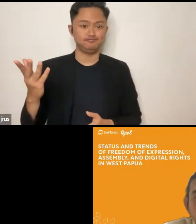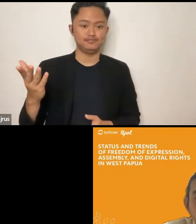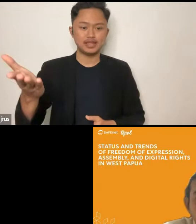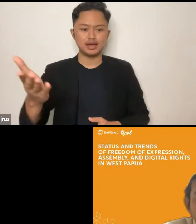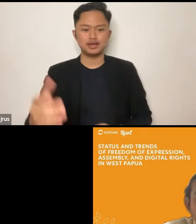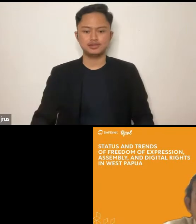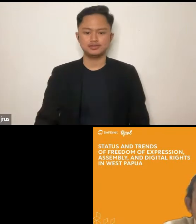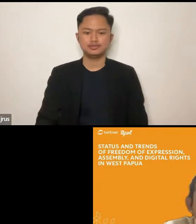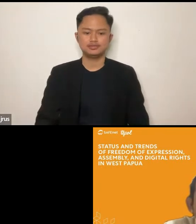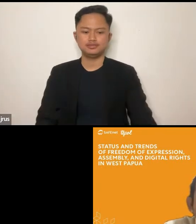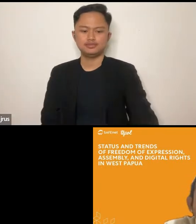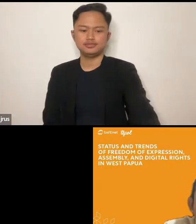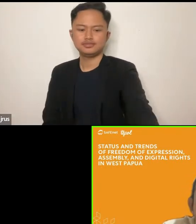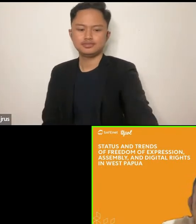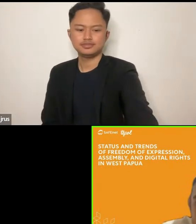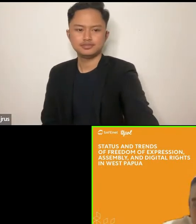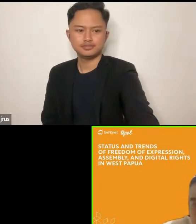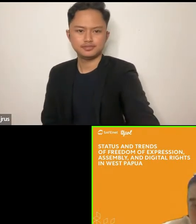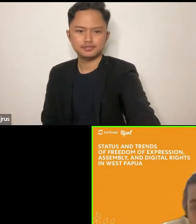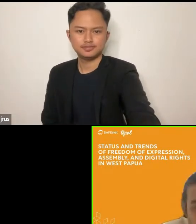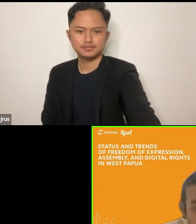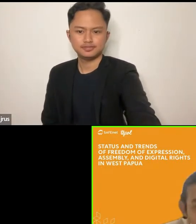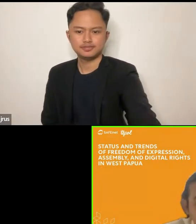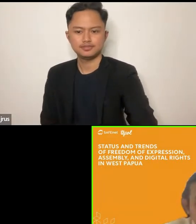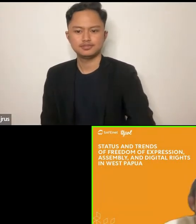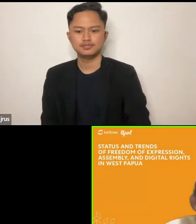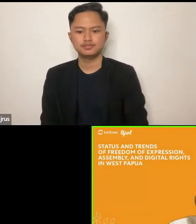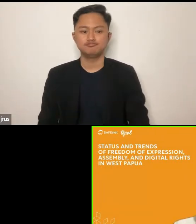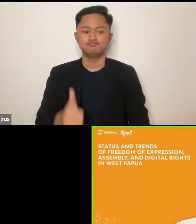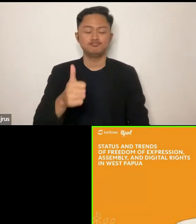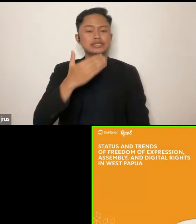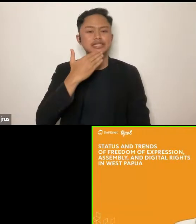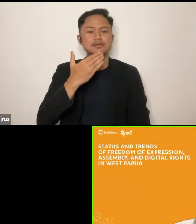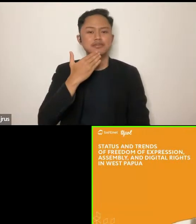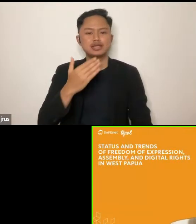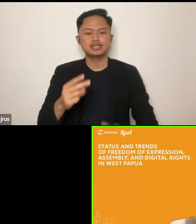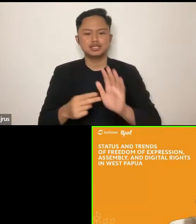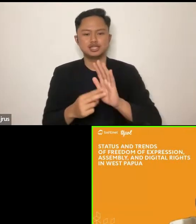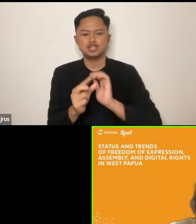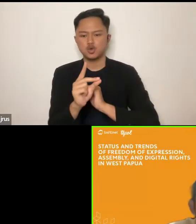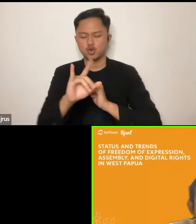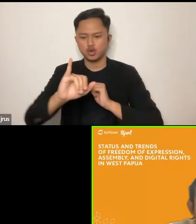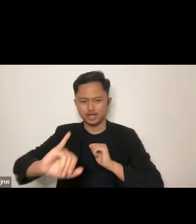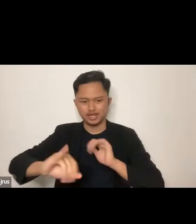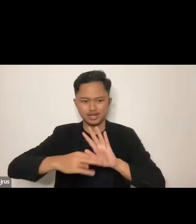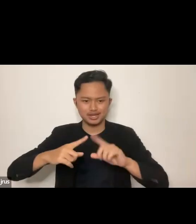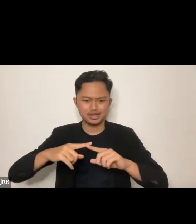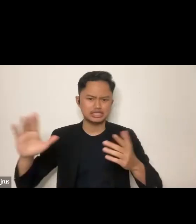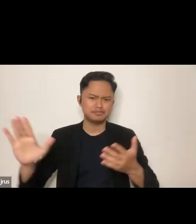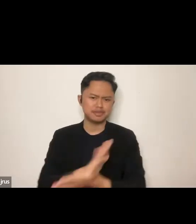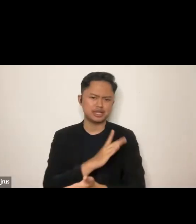yours. Okay, thank you, Mbak Nurina, for the opportunity. I will briefly explain the findings so